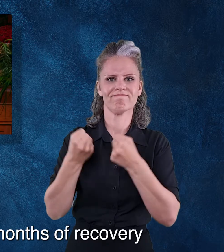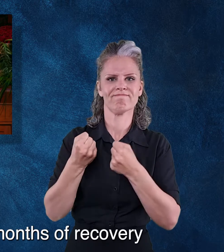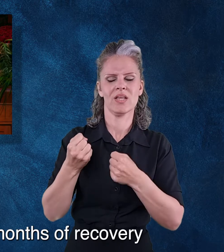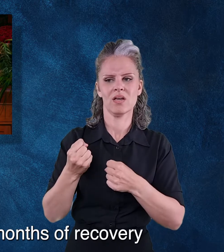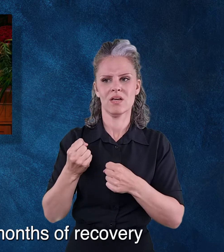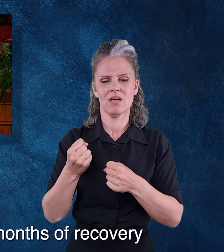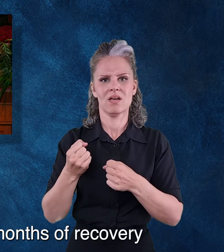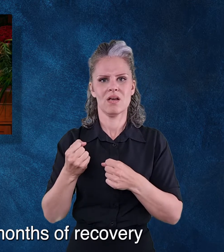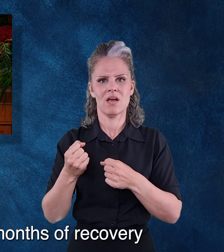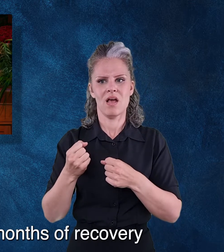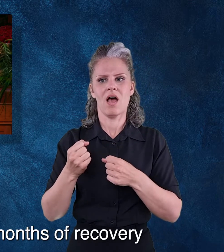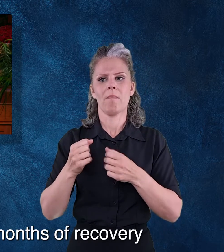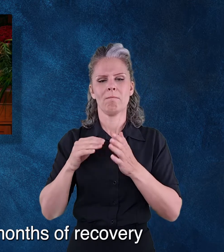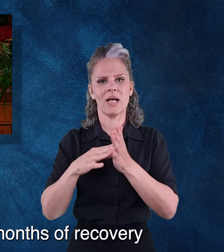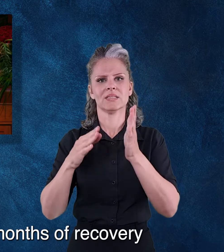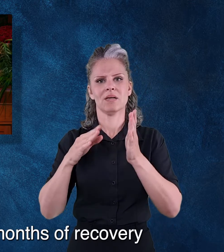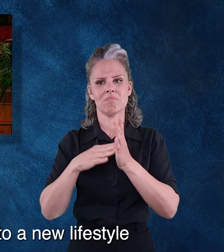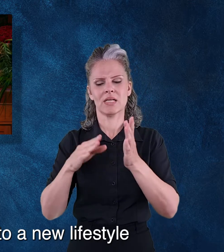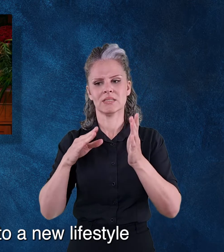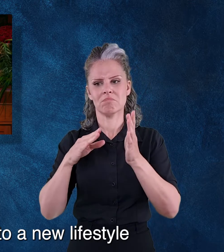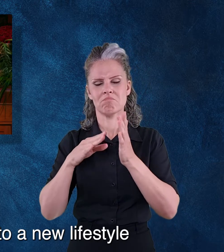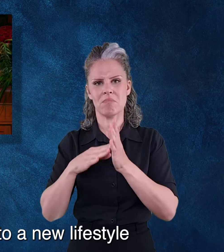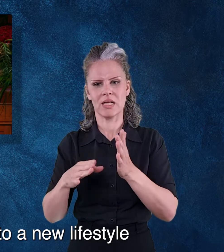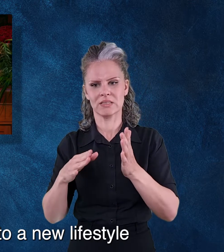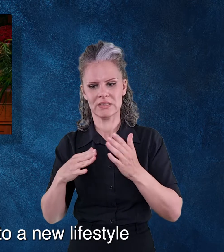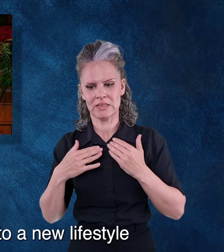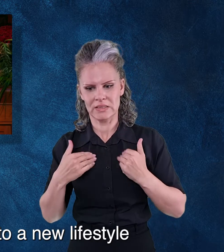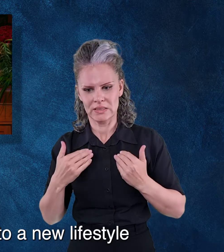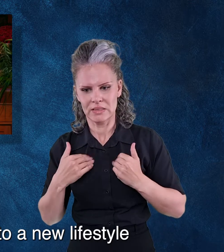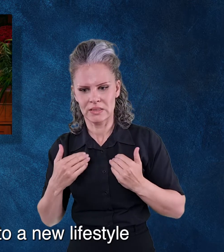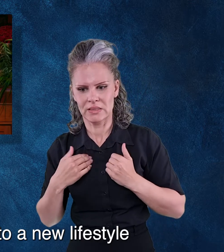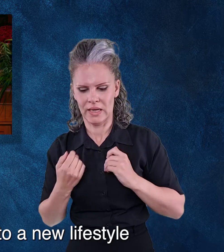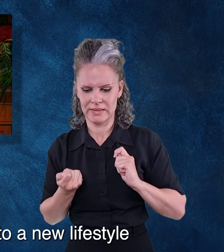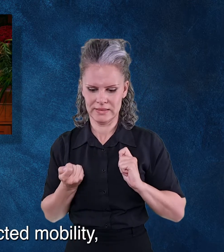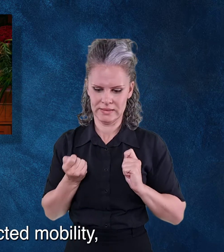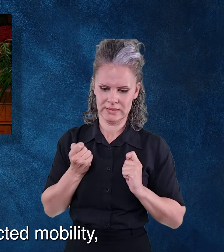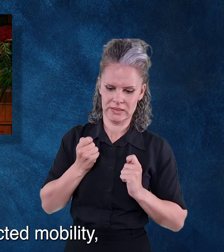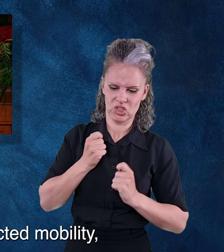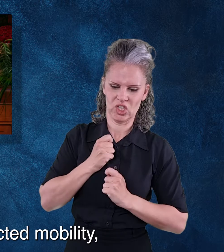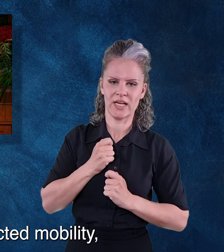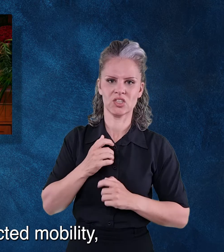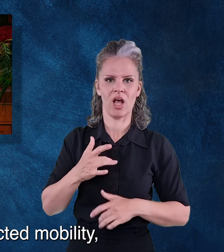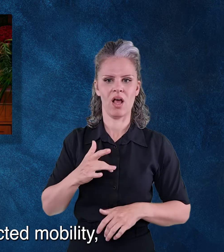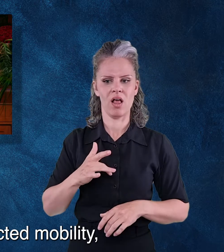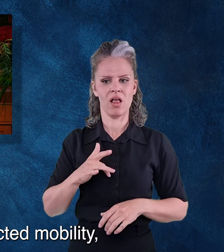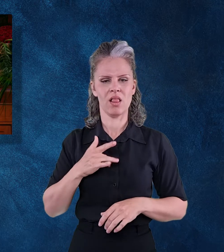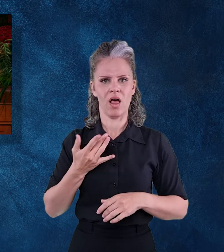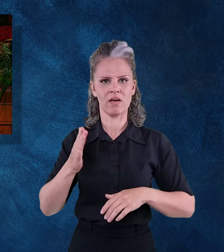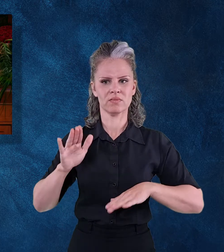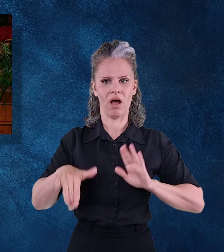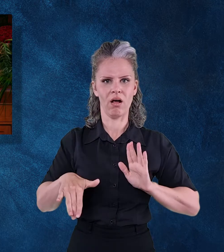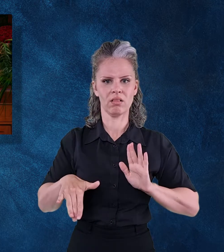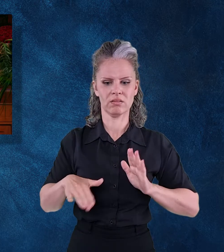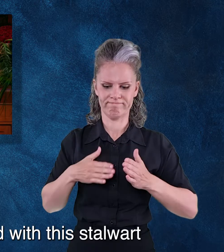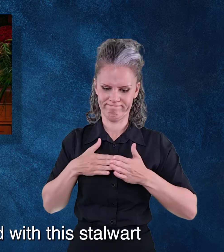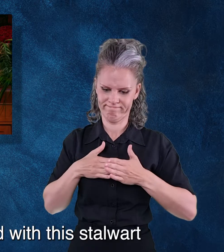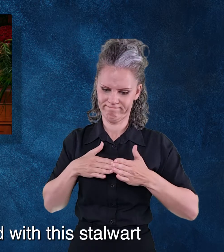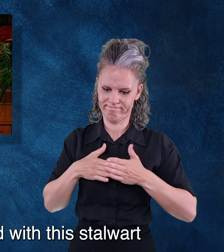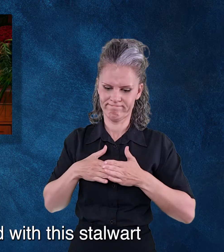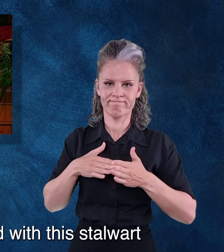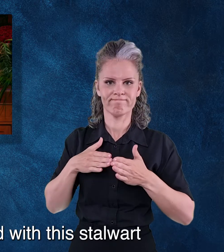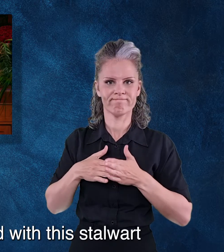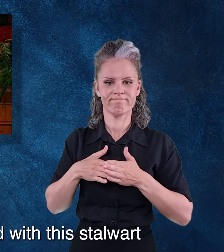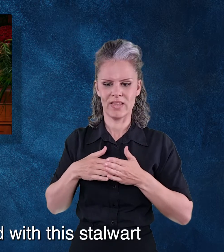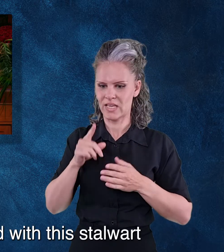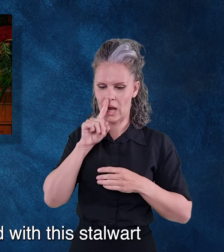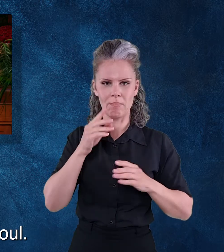After grueling months of recovery and adapting to a new lifestyle with restricted mobility, I met